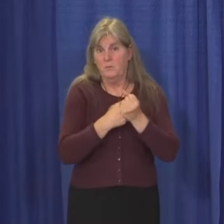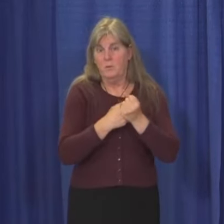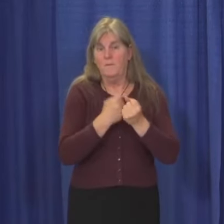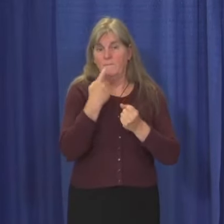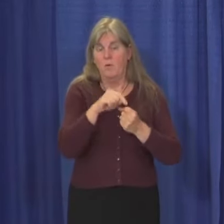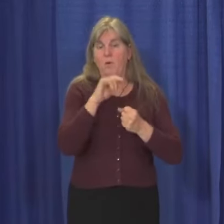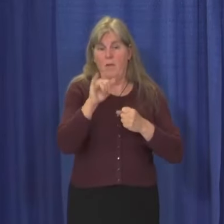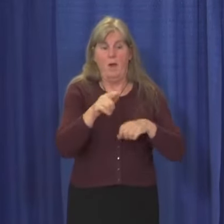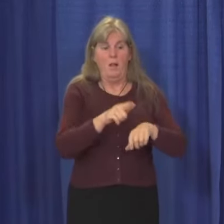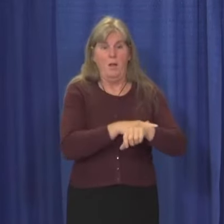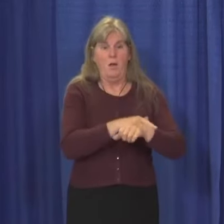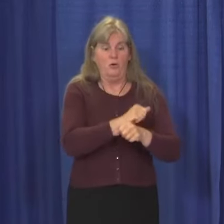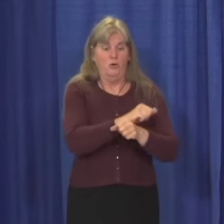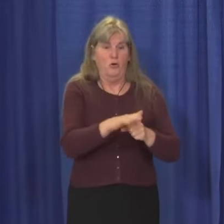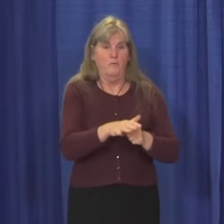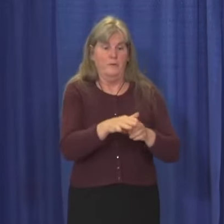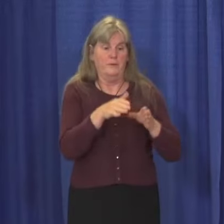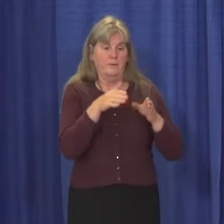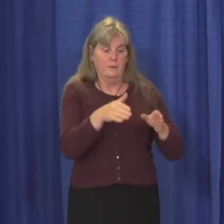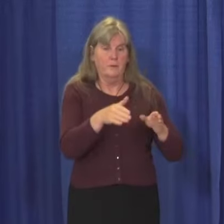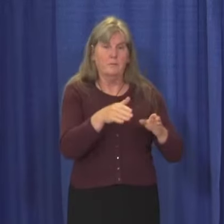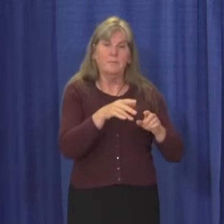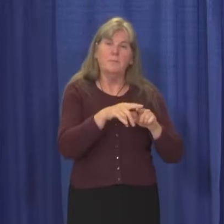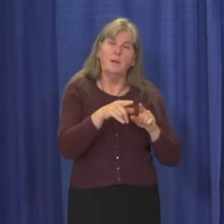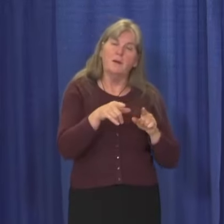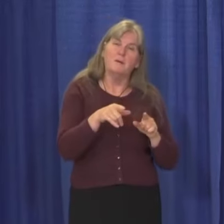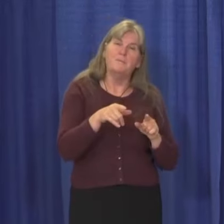COVID. And of course, the best